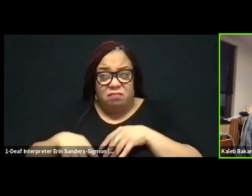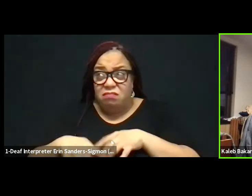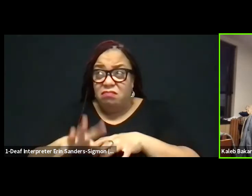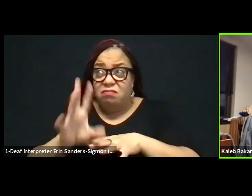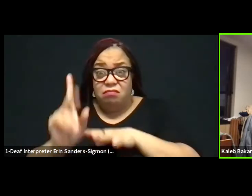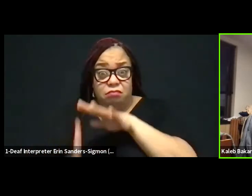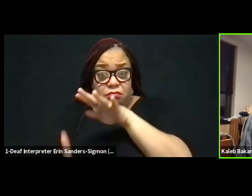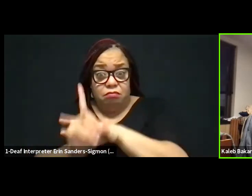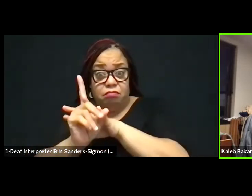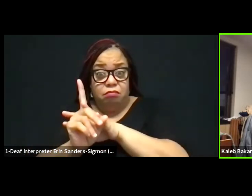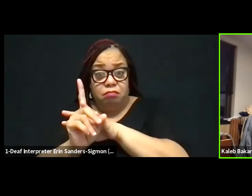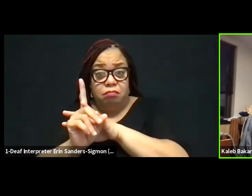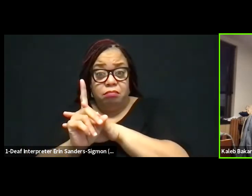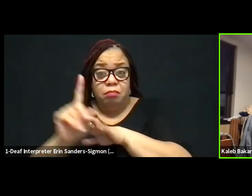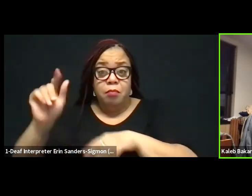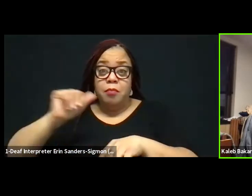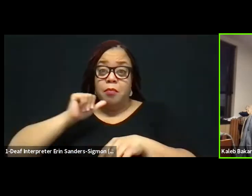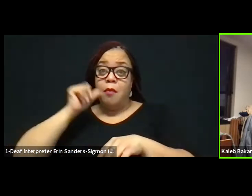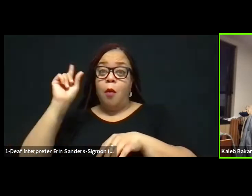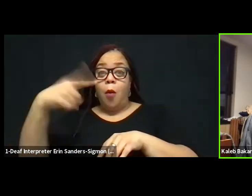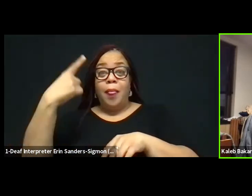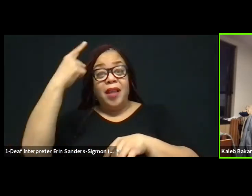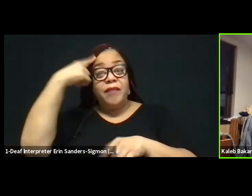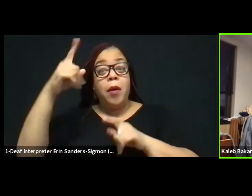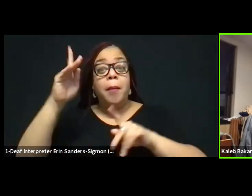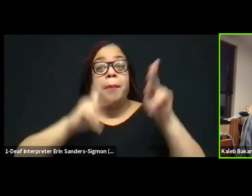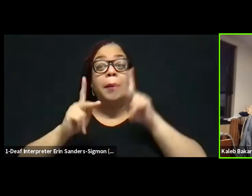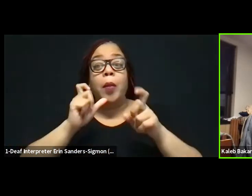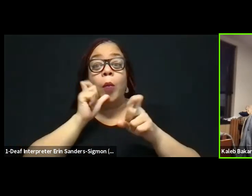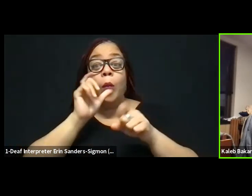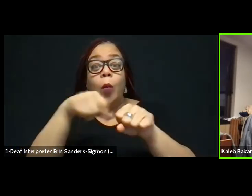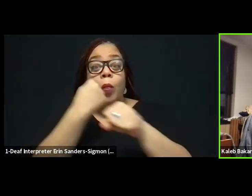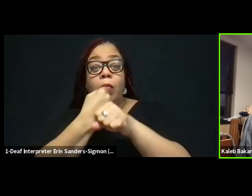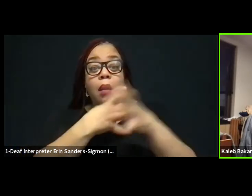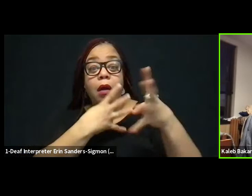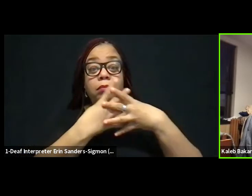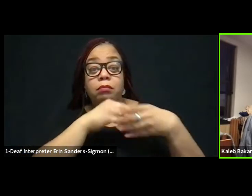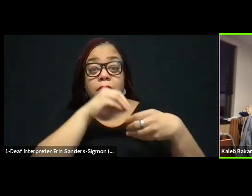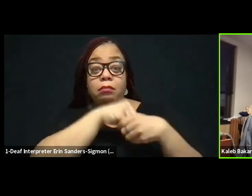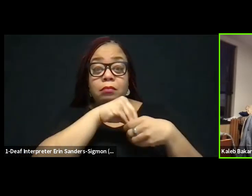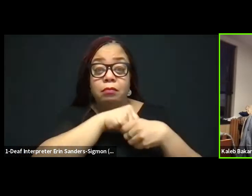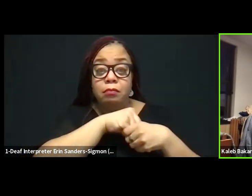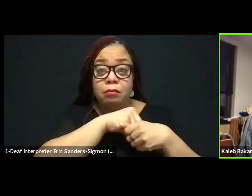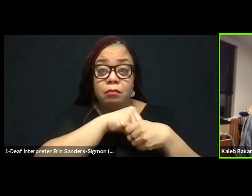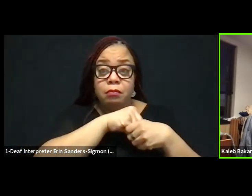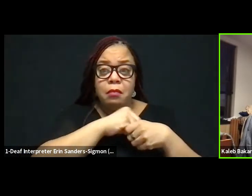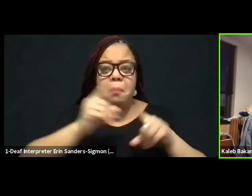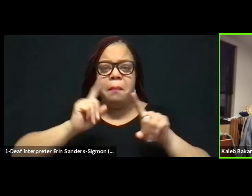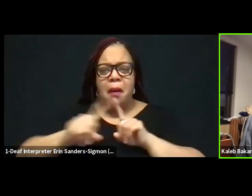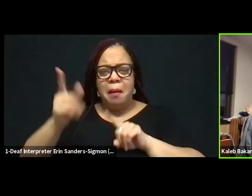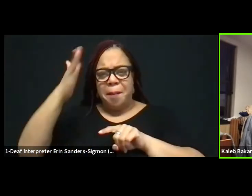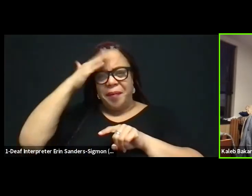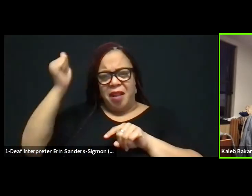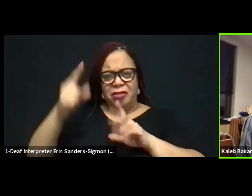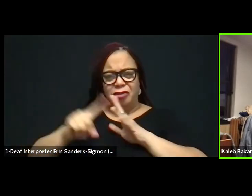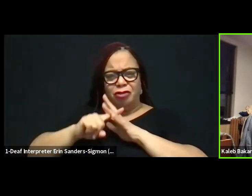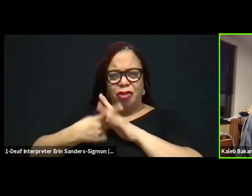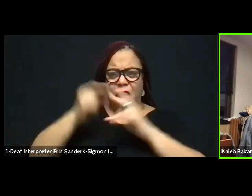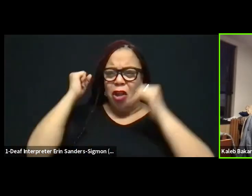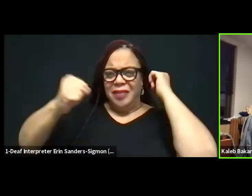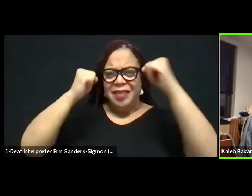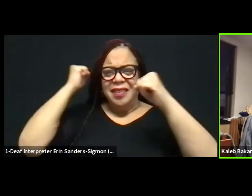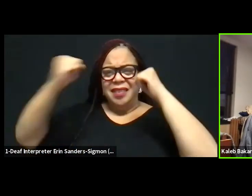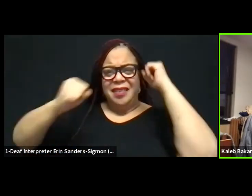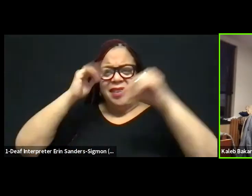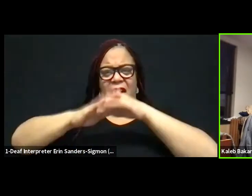the windows and they started screaming and they started fogging the windows and drawing hearts, and we just got louder